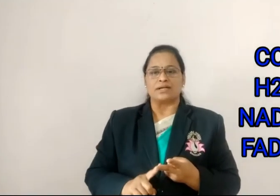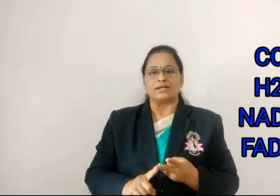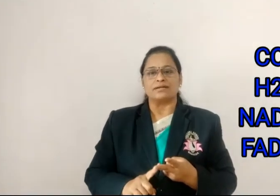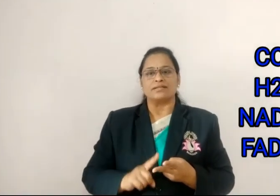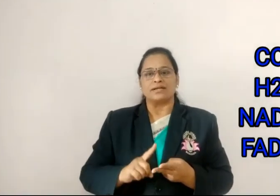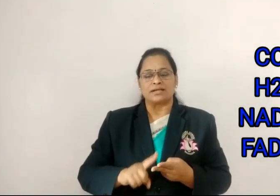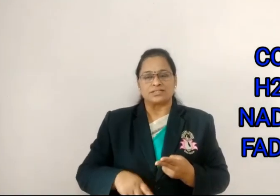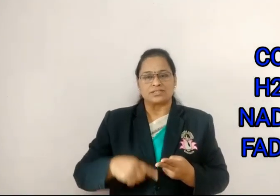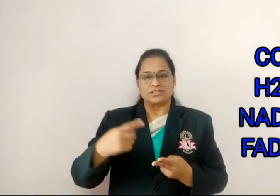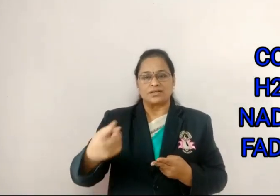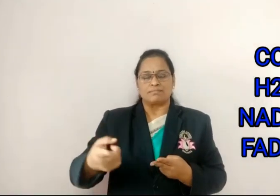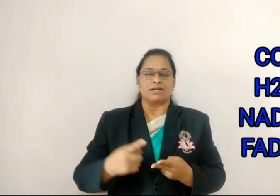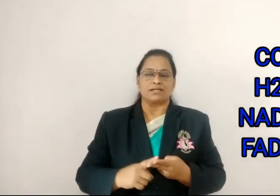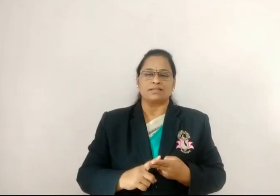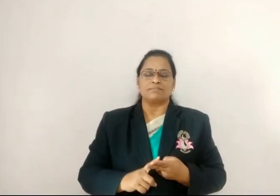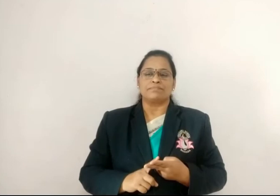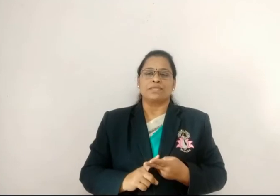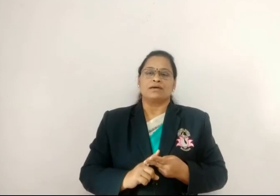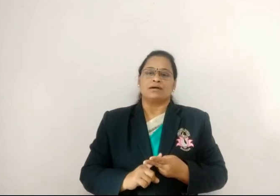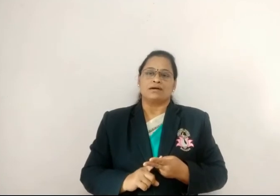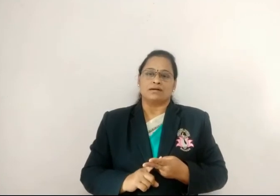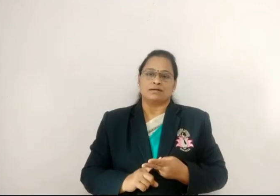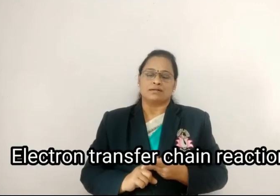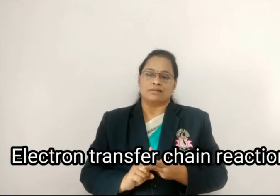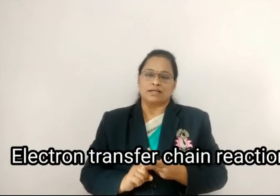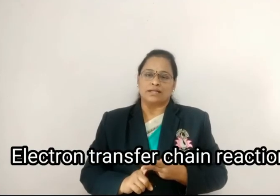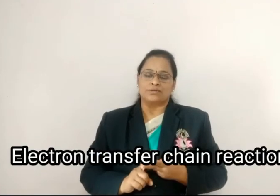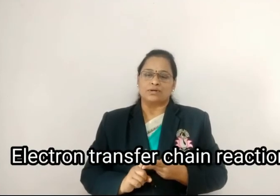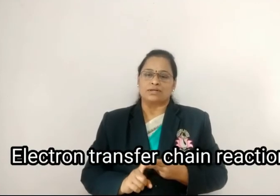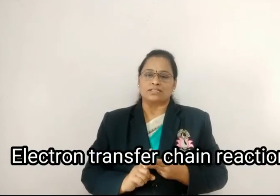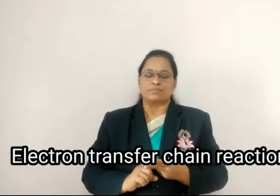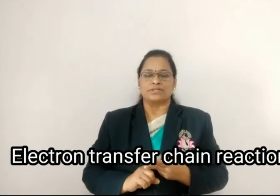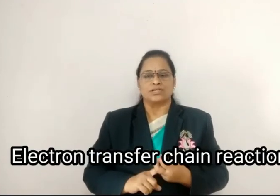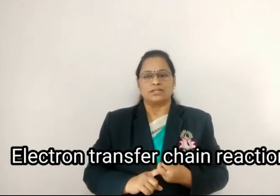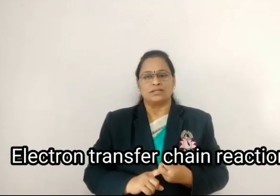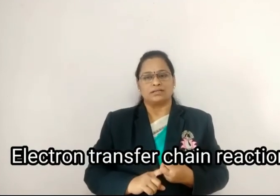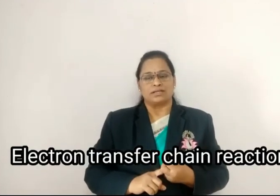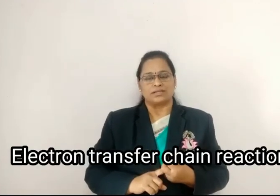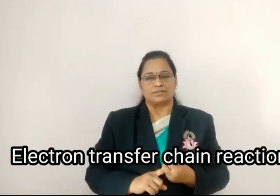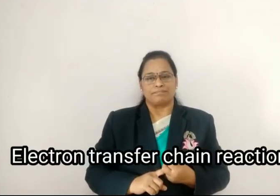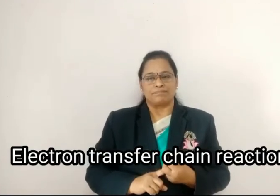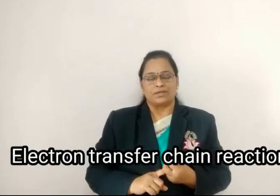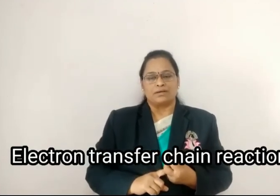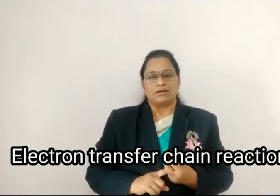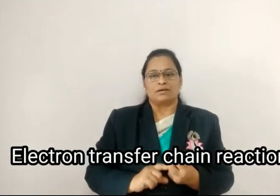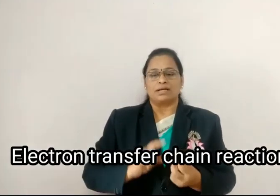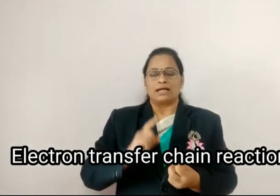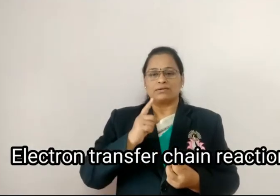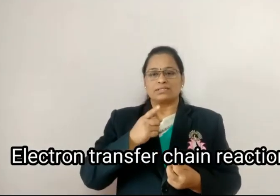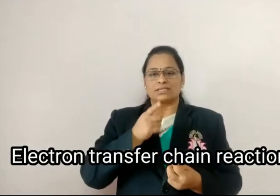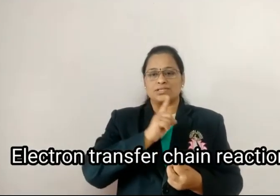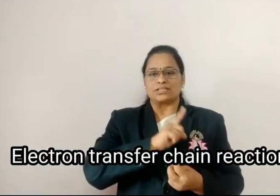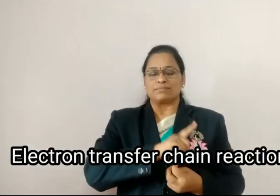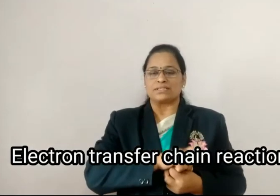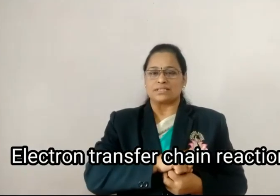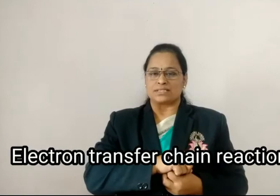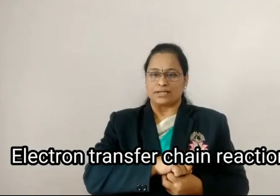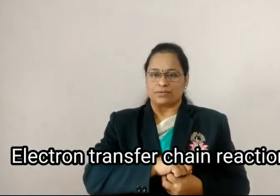enter in the next step, that is electron transfer chain reaction. Glycolysis takes place in